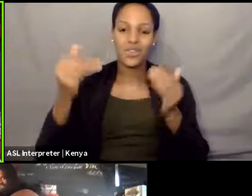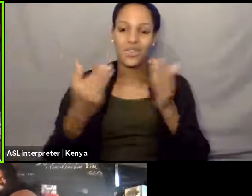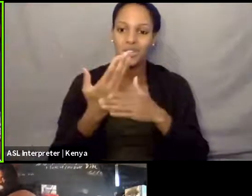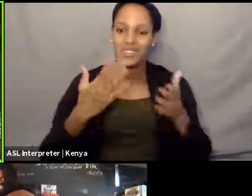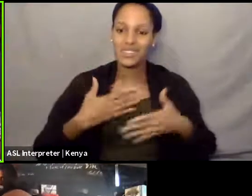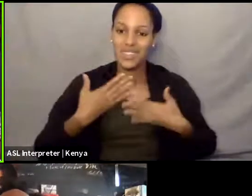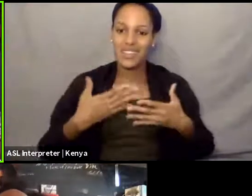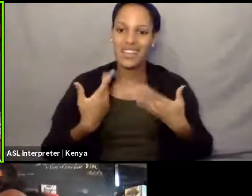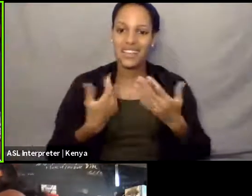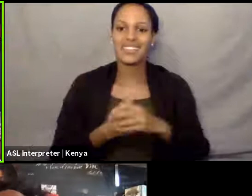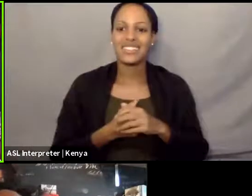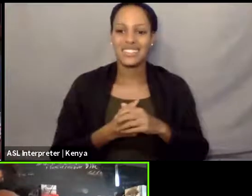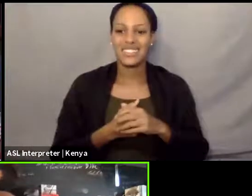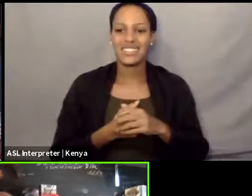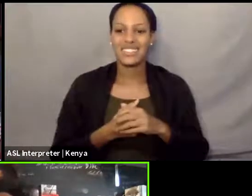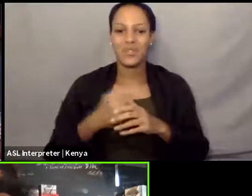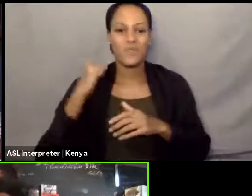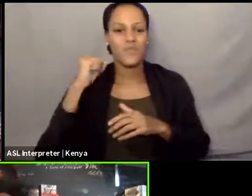another Jerseyan.